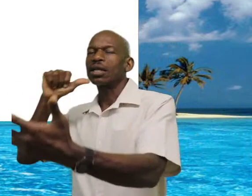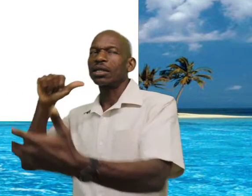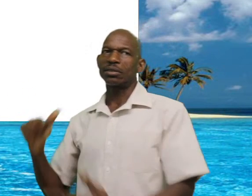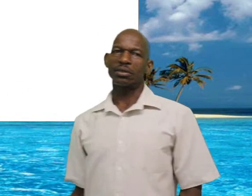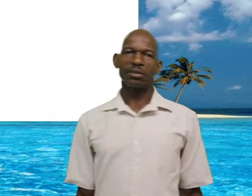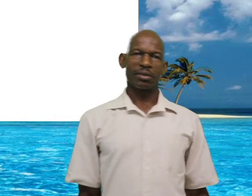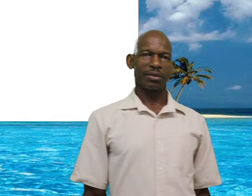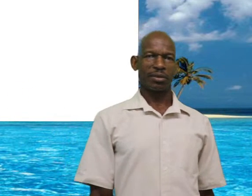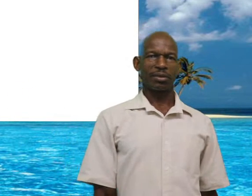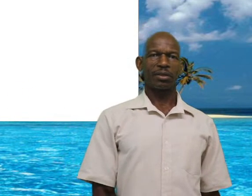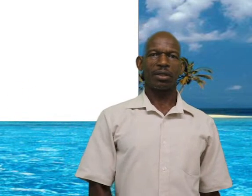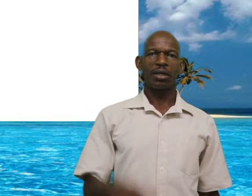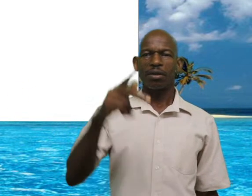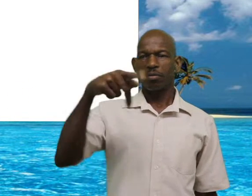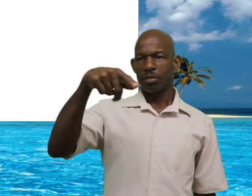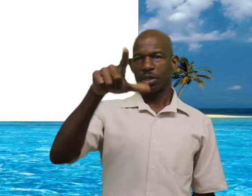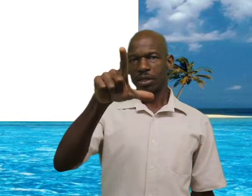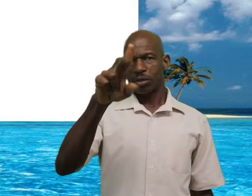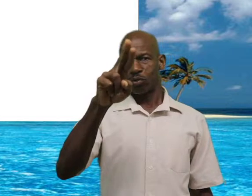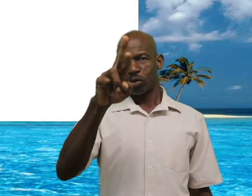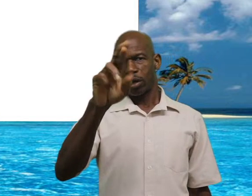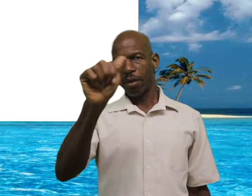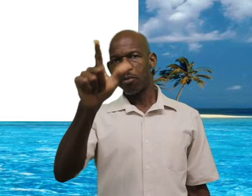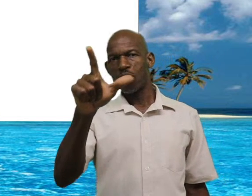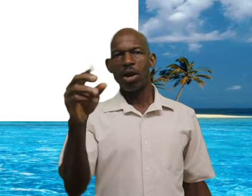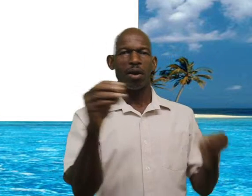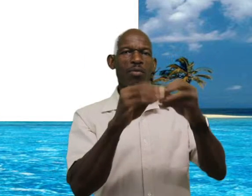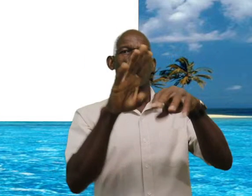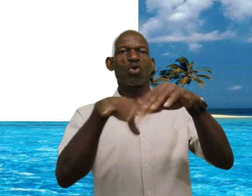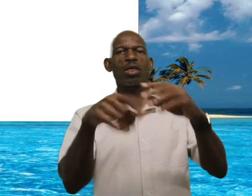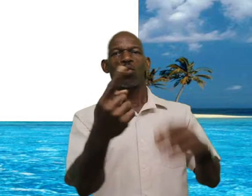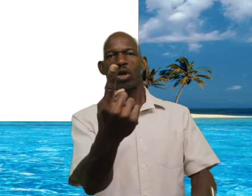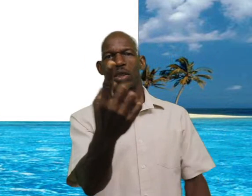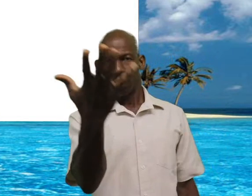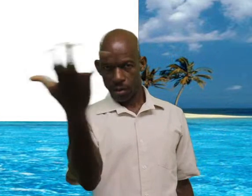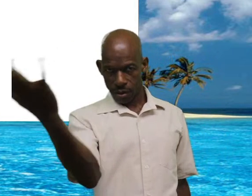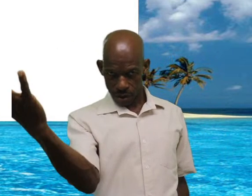spelling also. All right, so I'm just going to give you some practice in this.